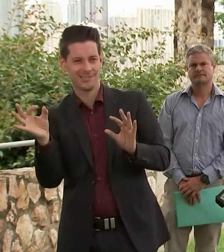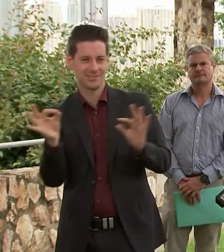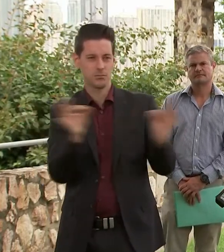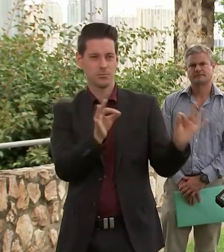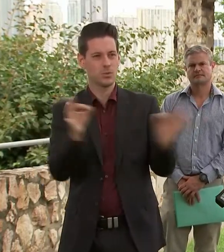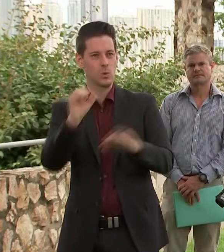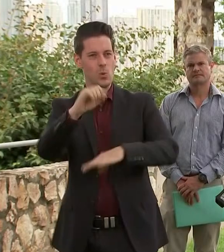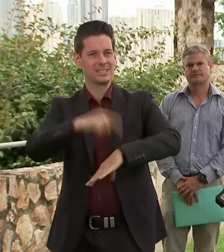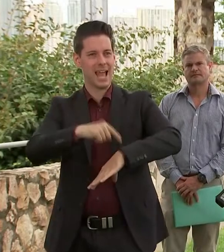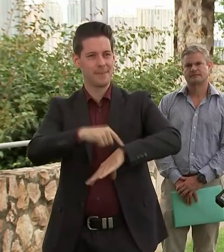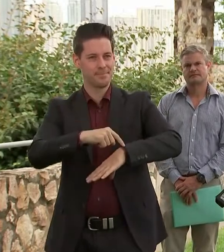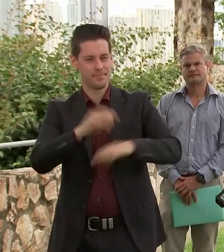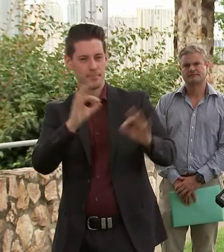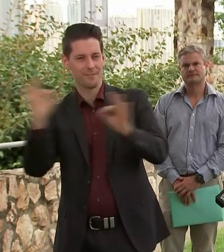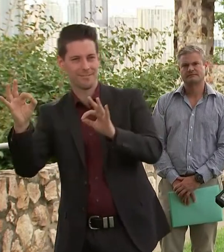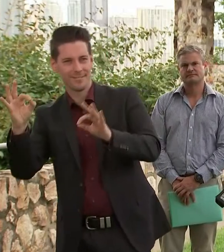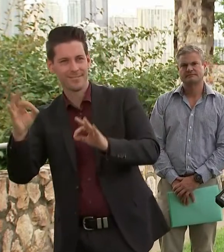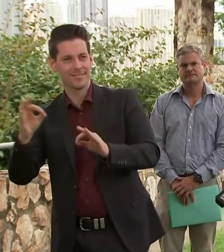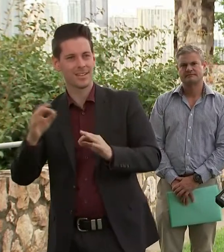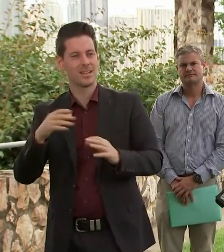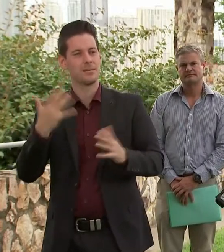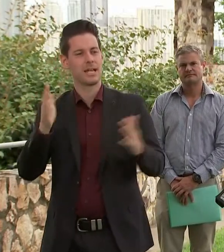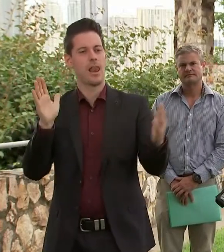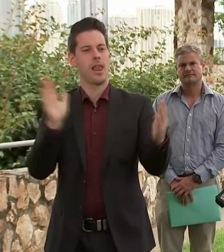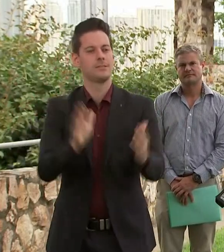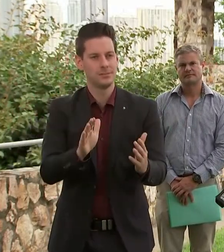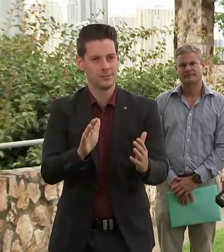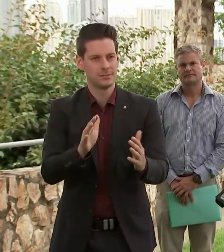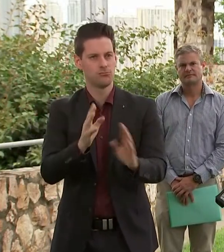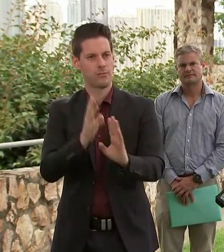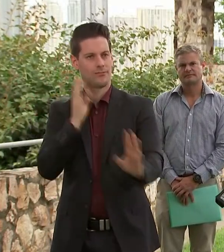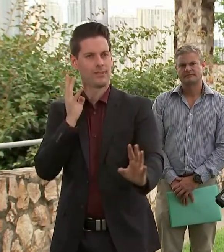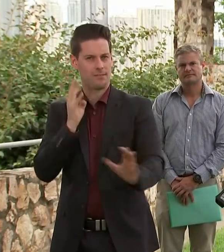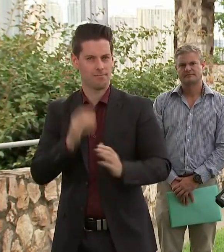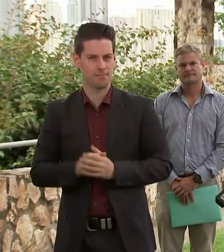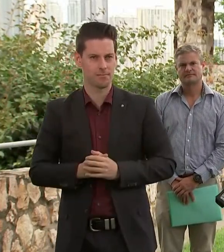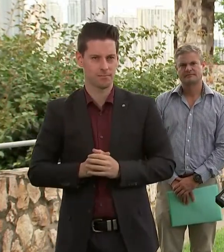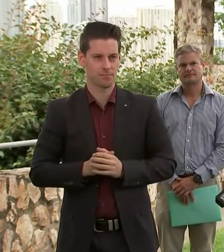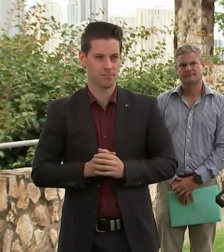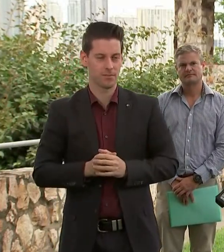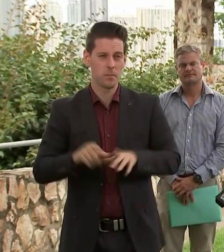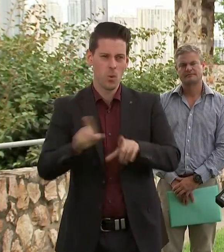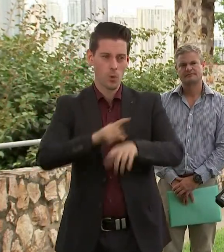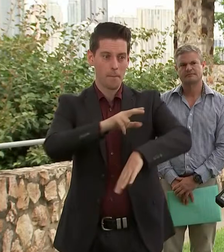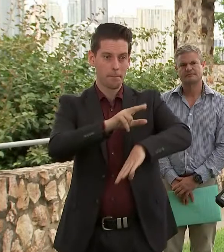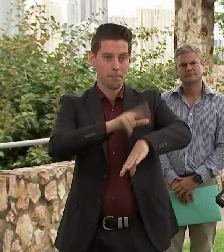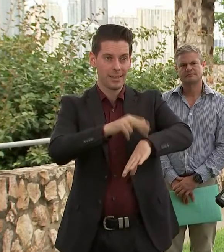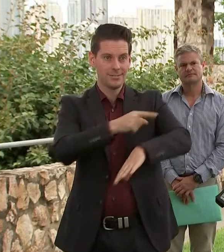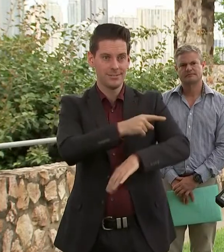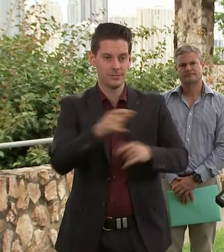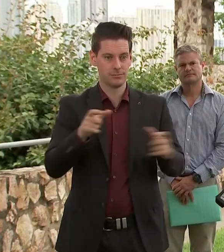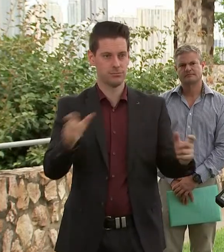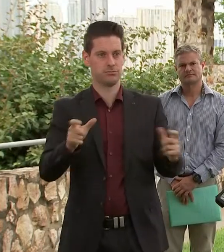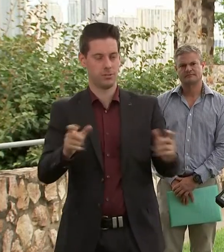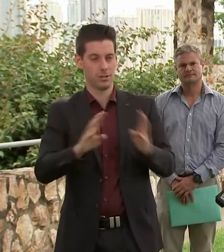peak hours. That will assist, obviously, those people travelling, but also the police on the borders.